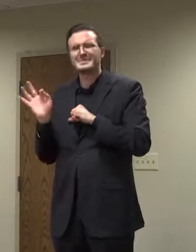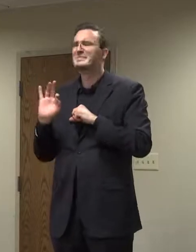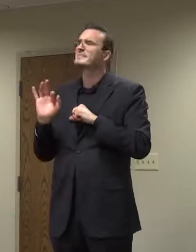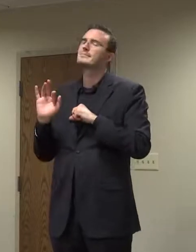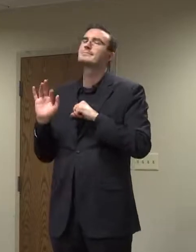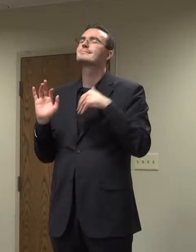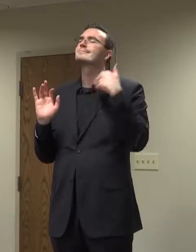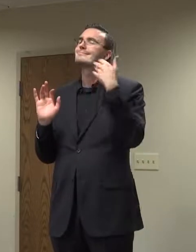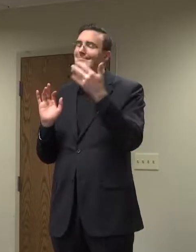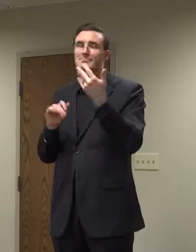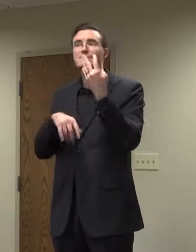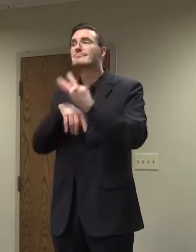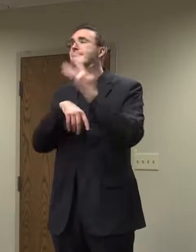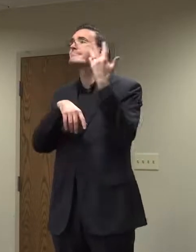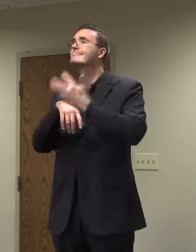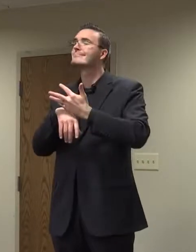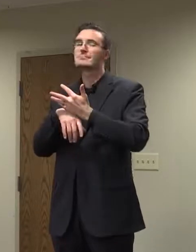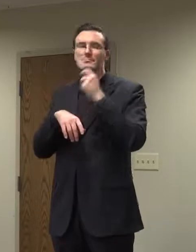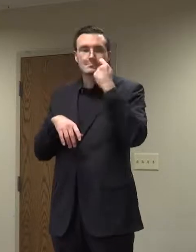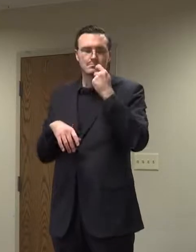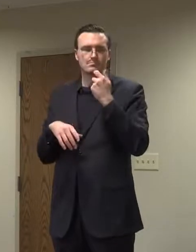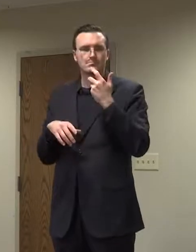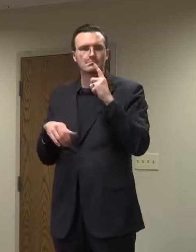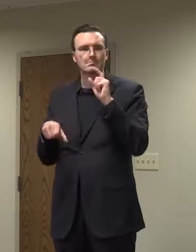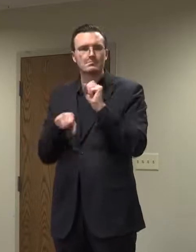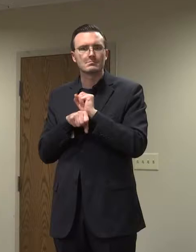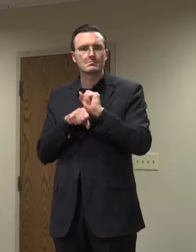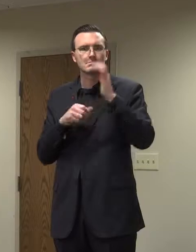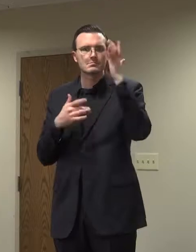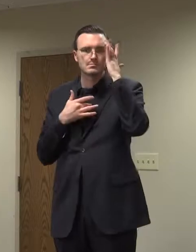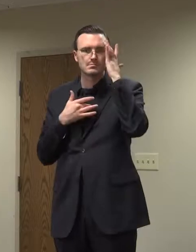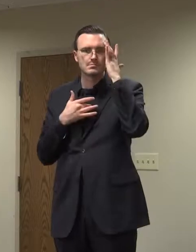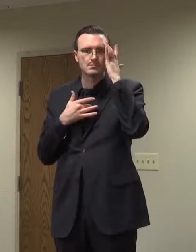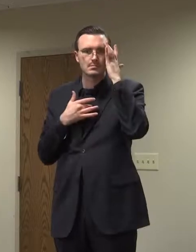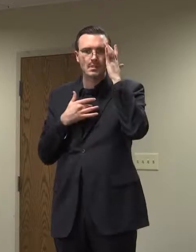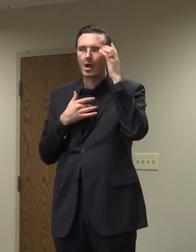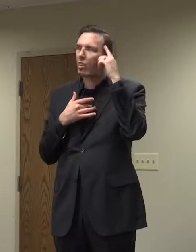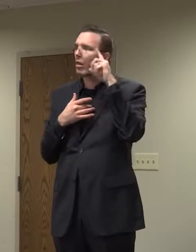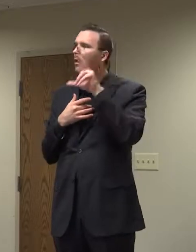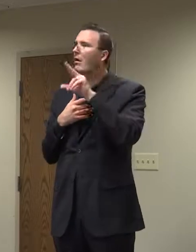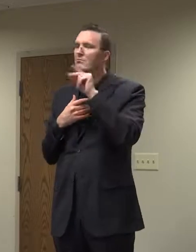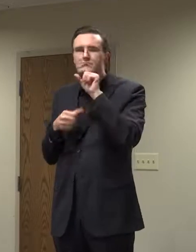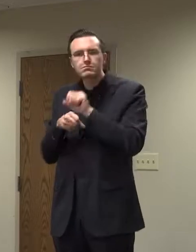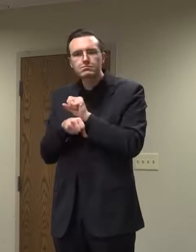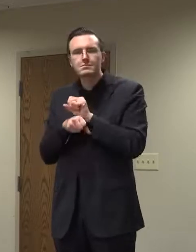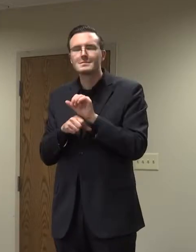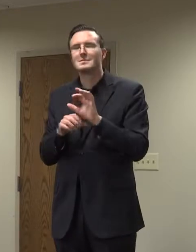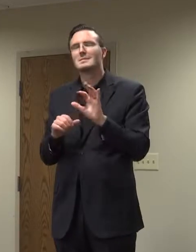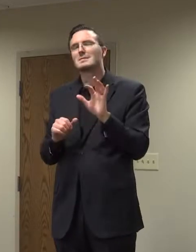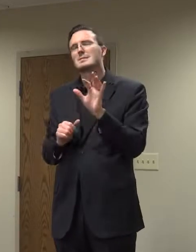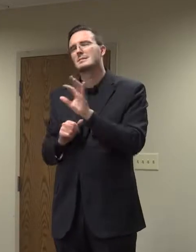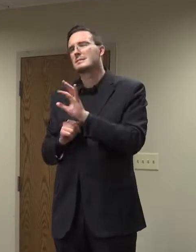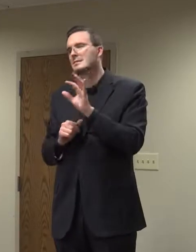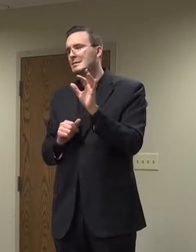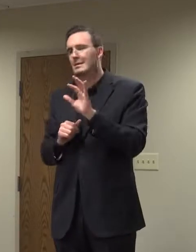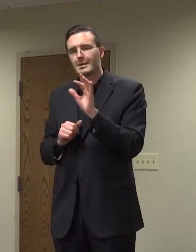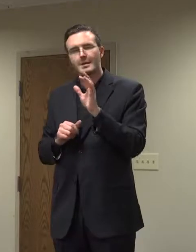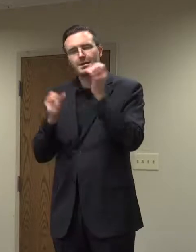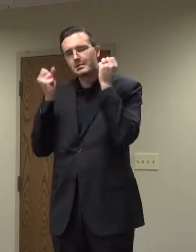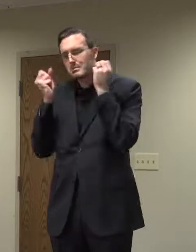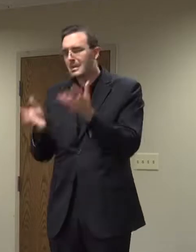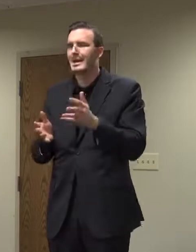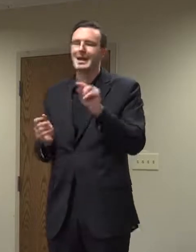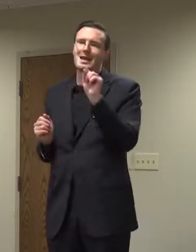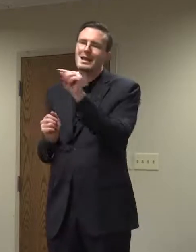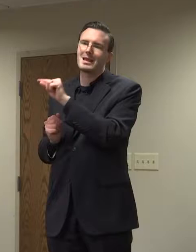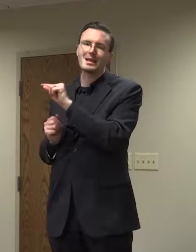sick. Maintain 6 feet of social distancing with individuals outside of your household. This includes family